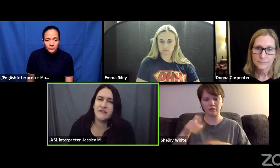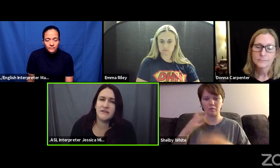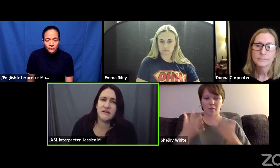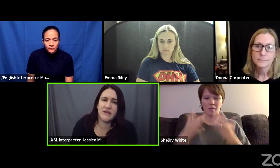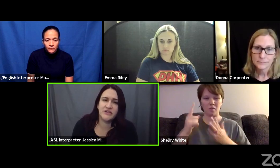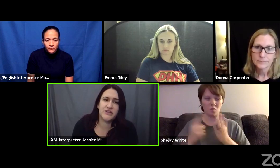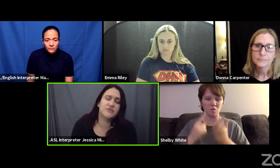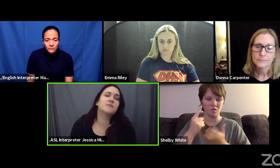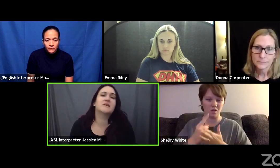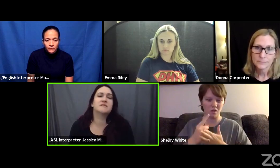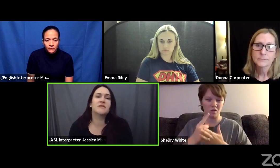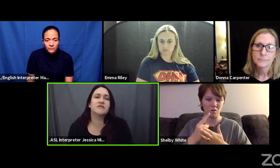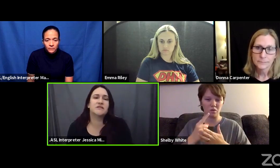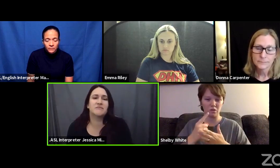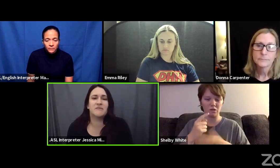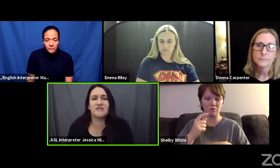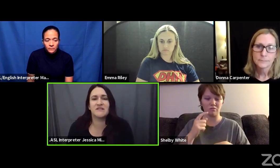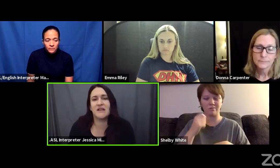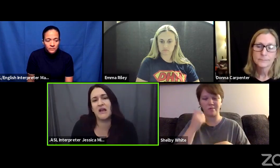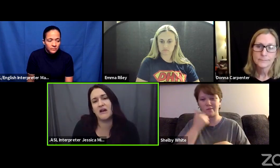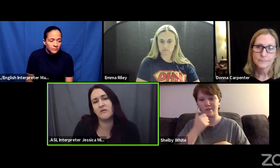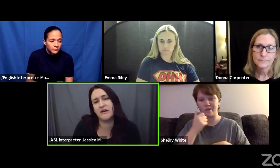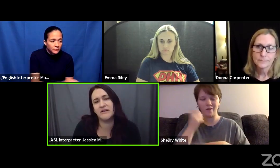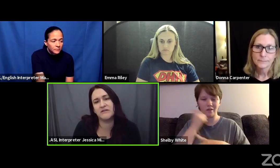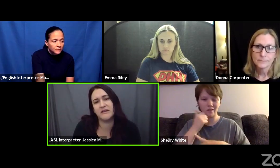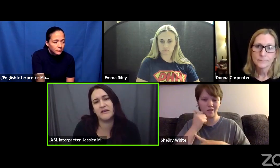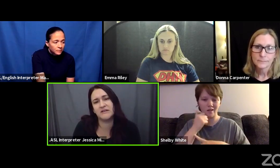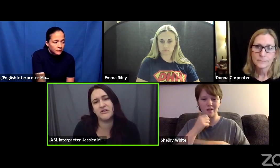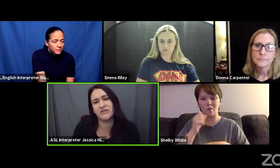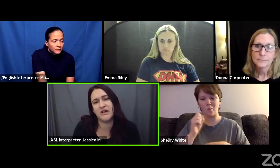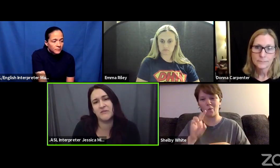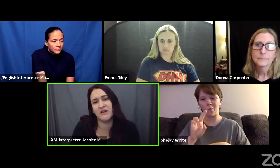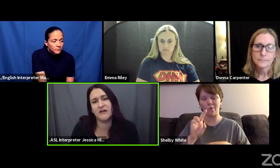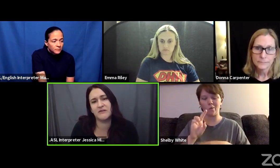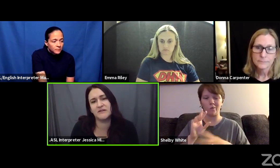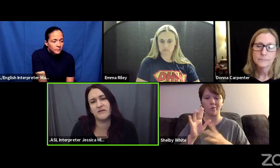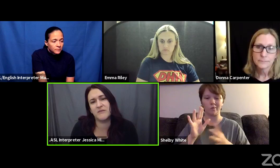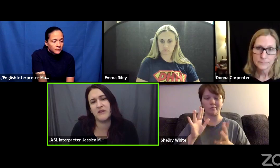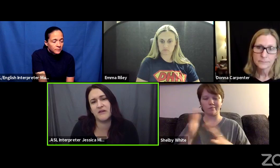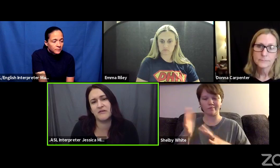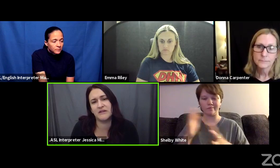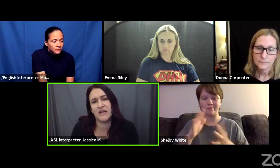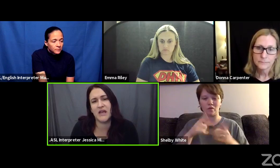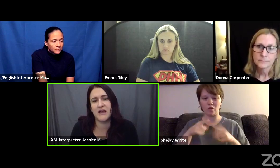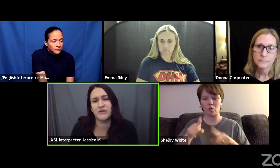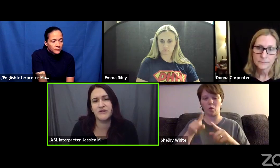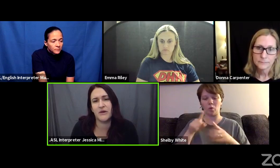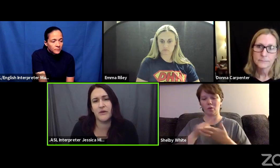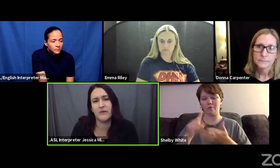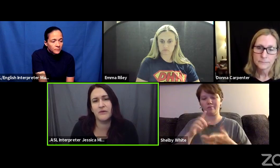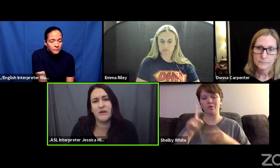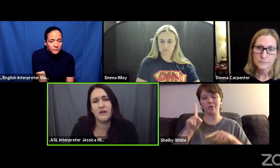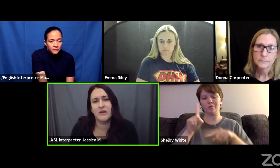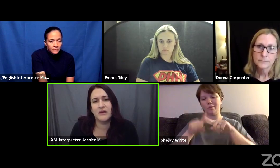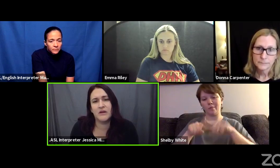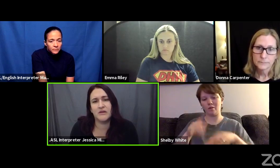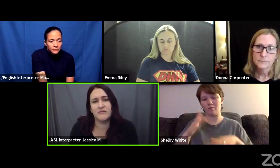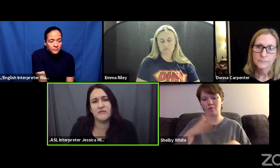not going to the DHH room as much, maybe just like an hour. I didn't really need as much time there. It was only maybe an hour a day or